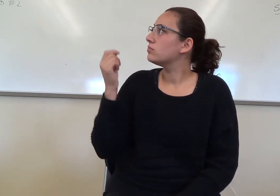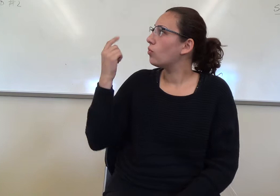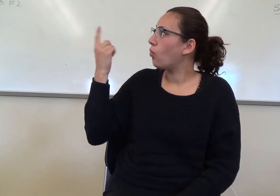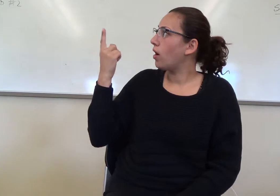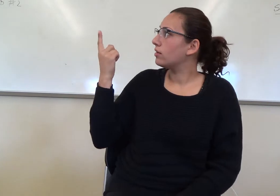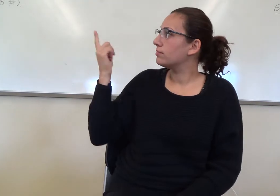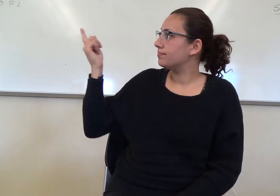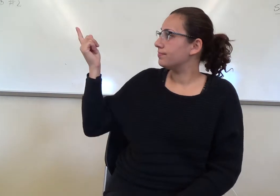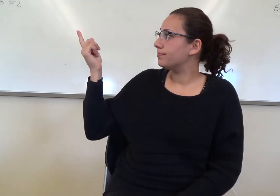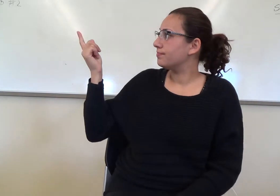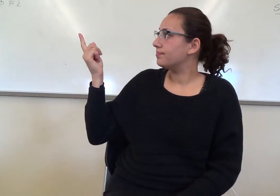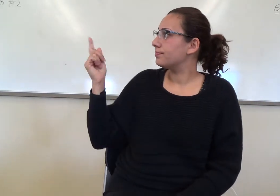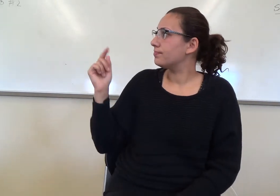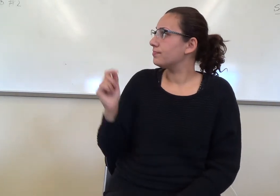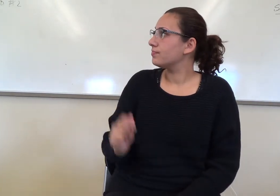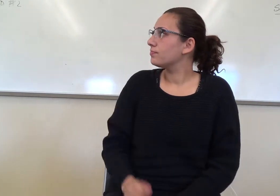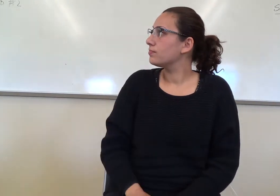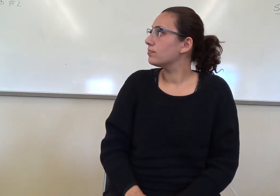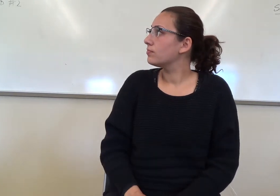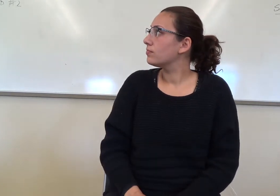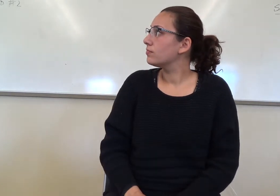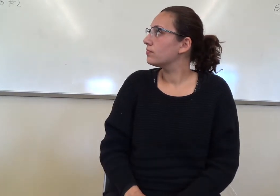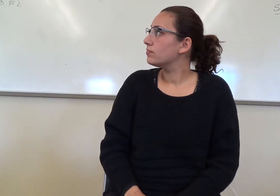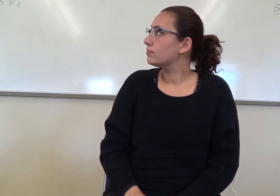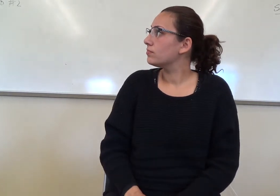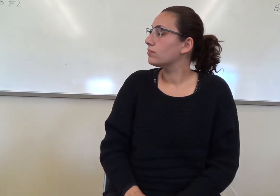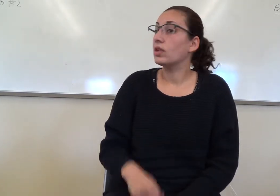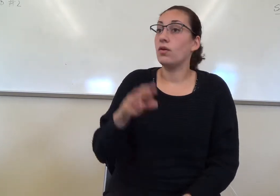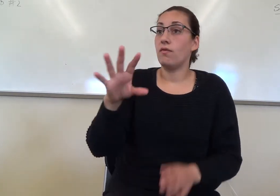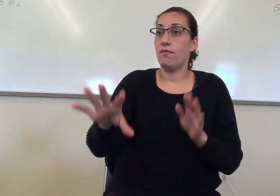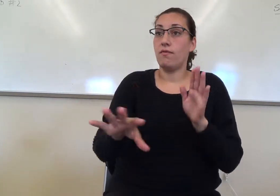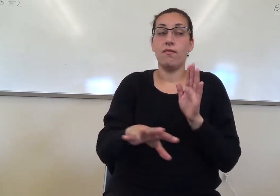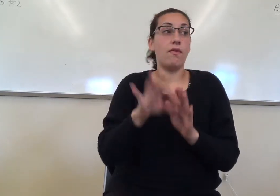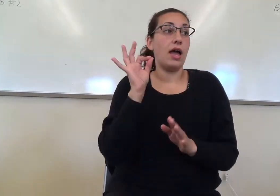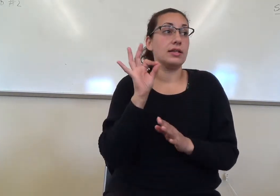find connections, and then group those words together.